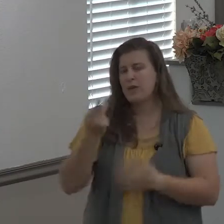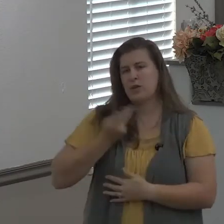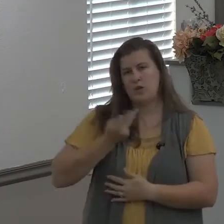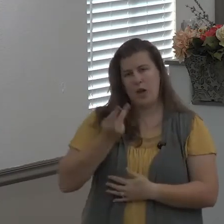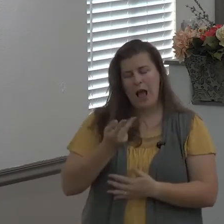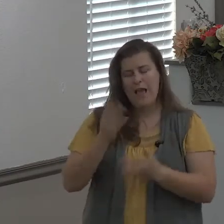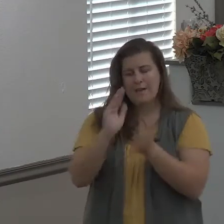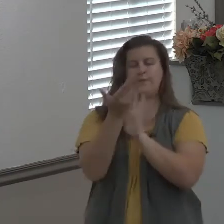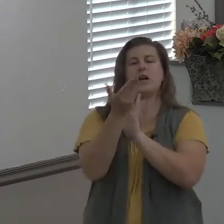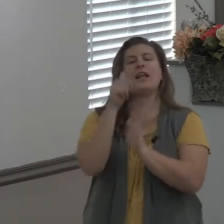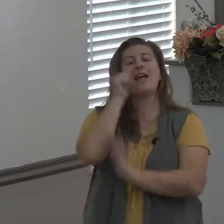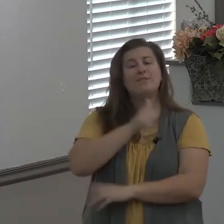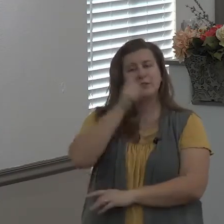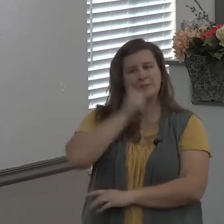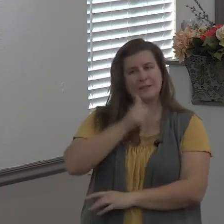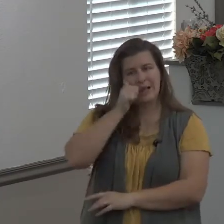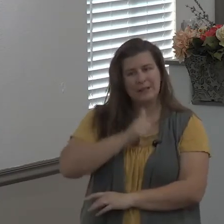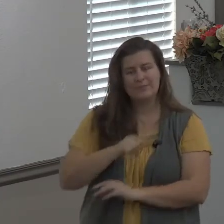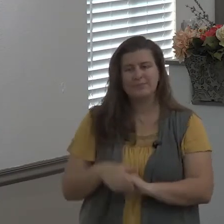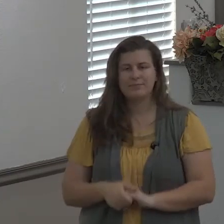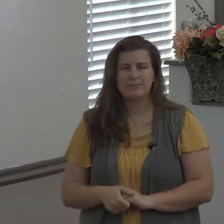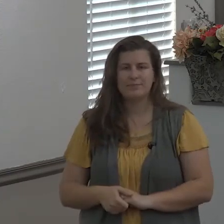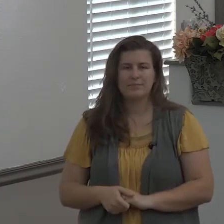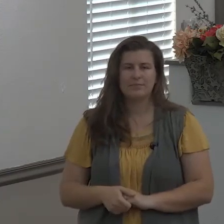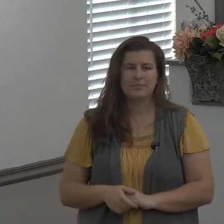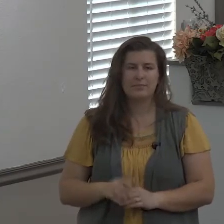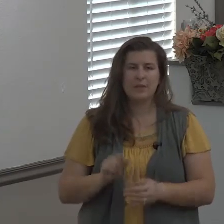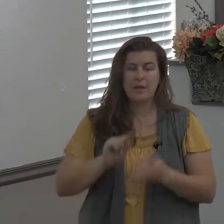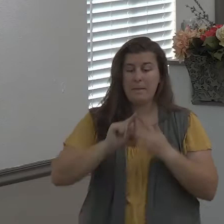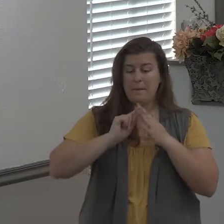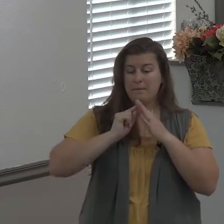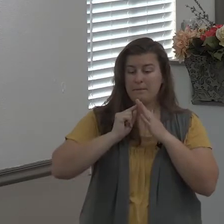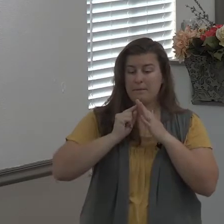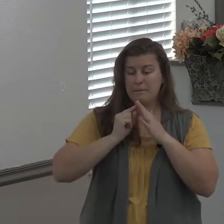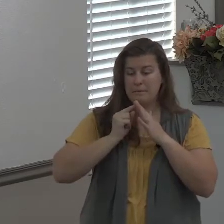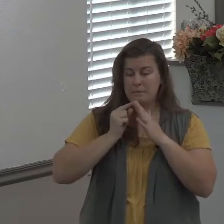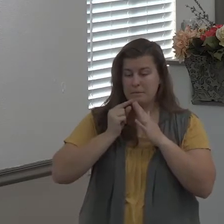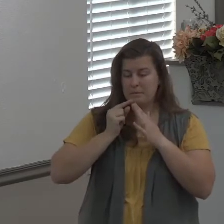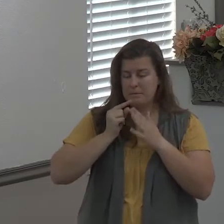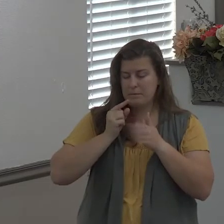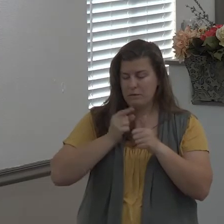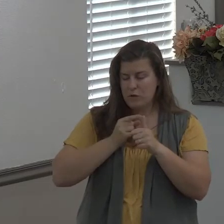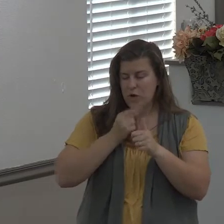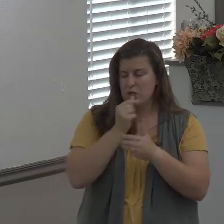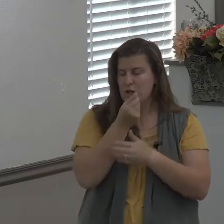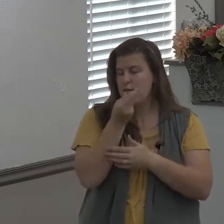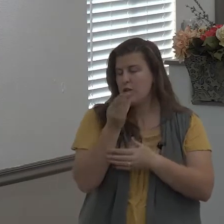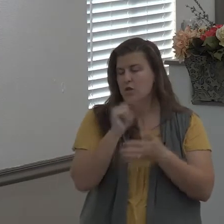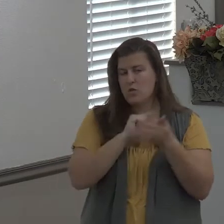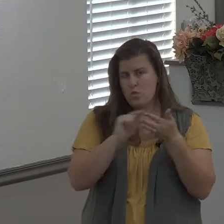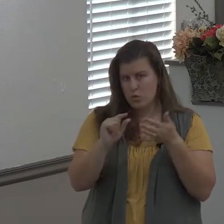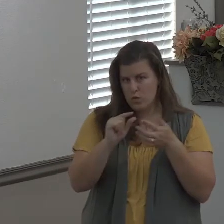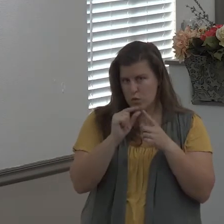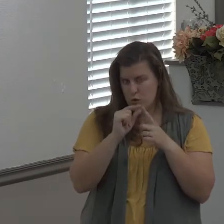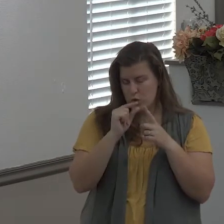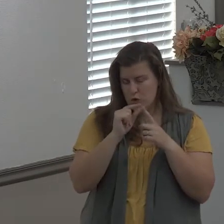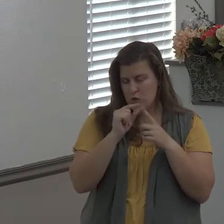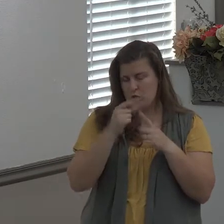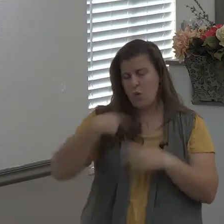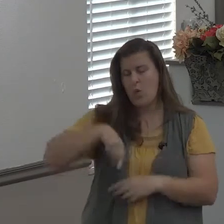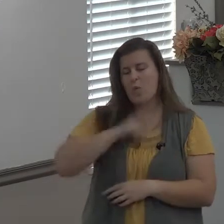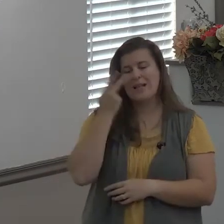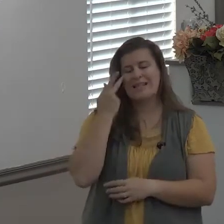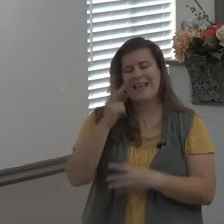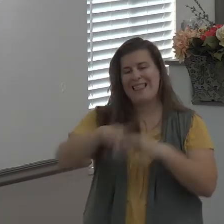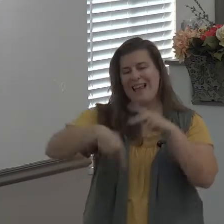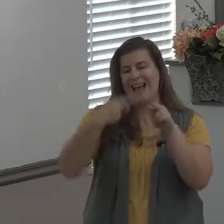verse as we break this down concerning the real battle that you and I face every single day. In the beginning